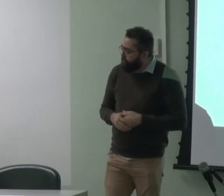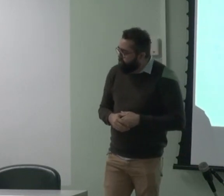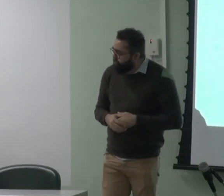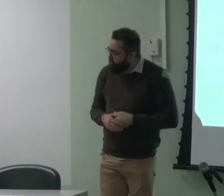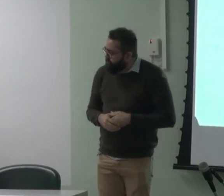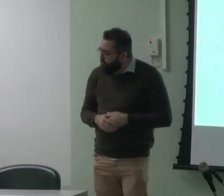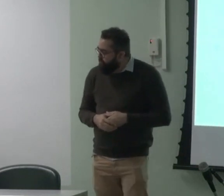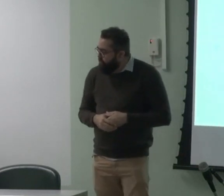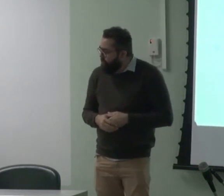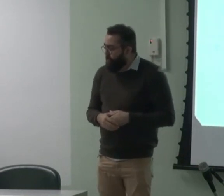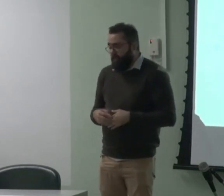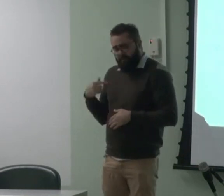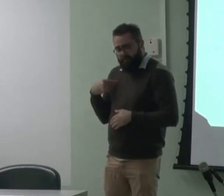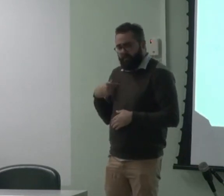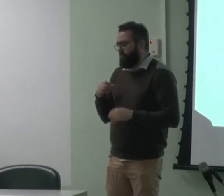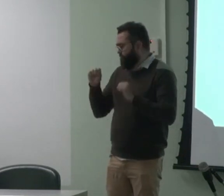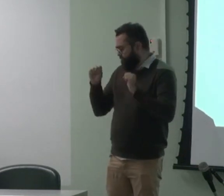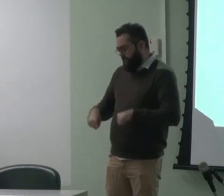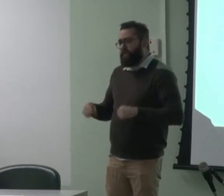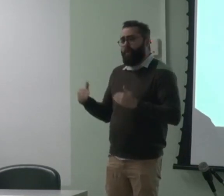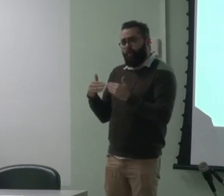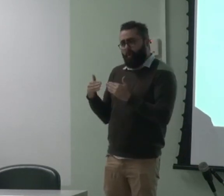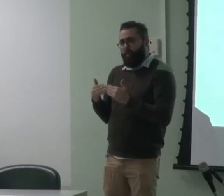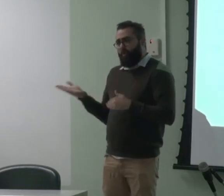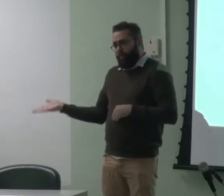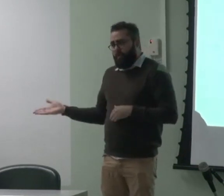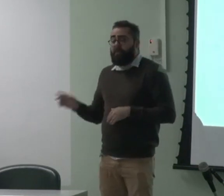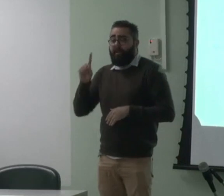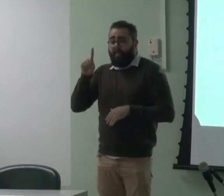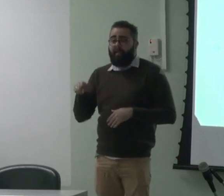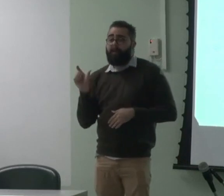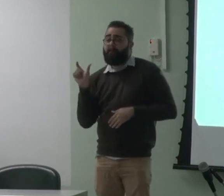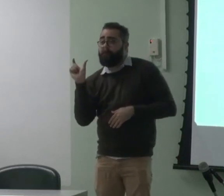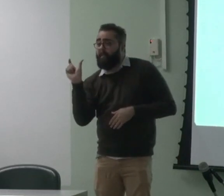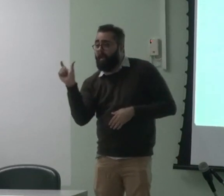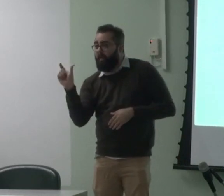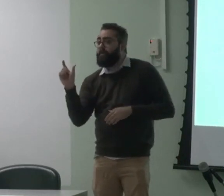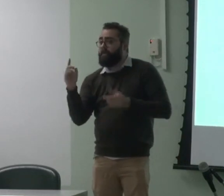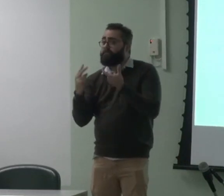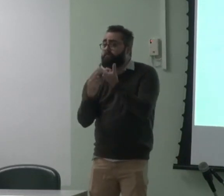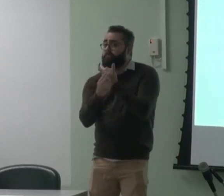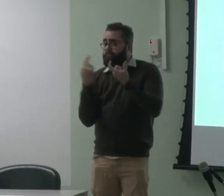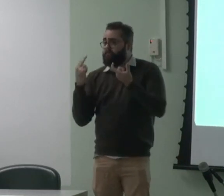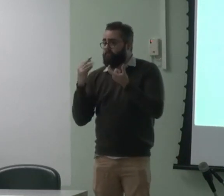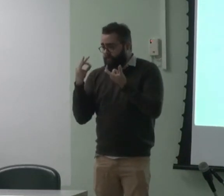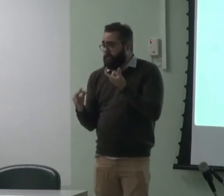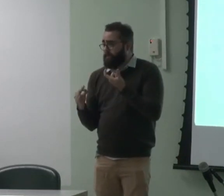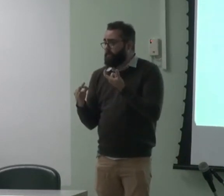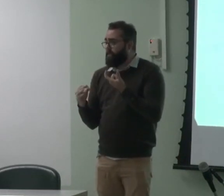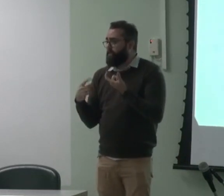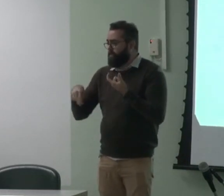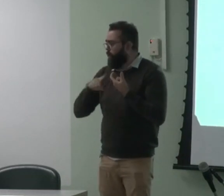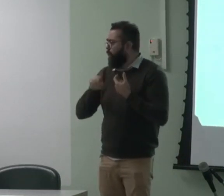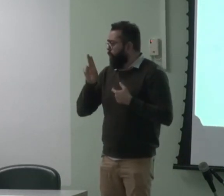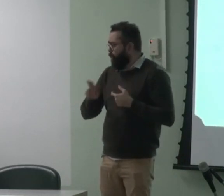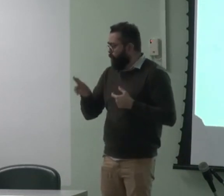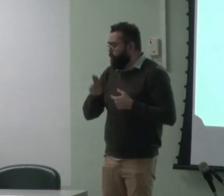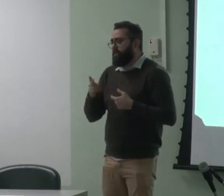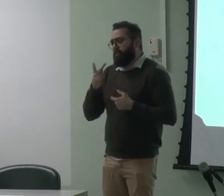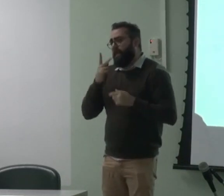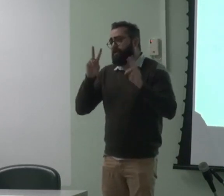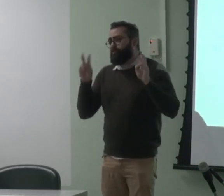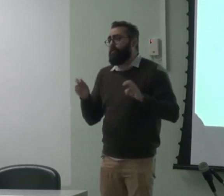I definitely agree with Dan that it's a label, and it's a successful label in case of universal dependencies,